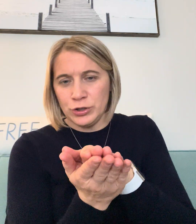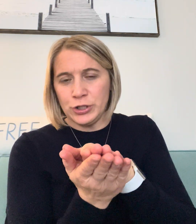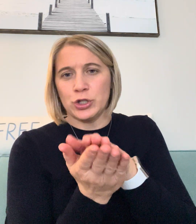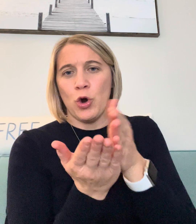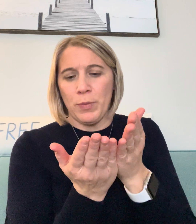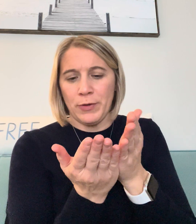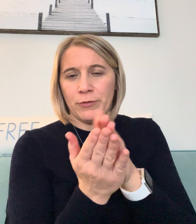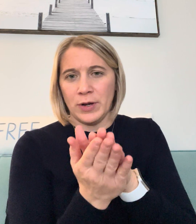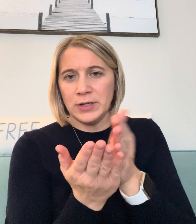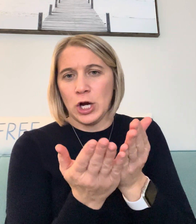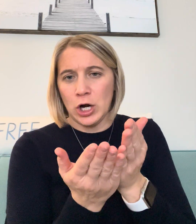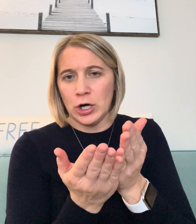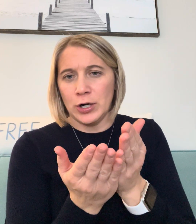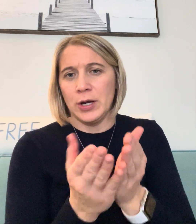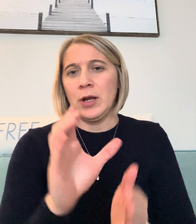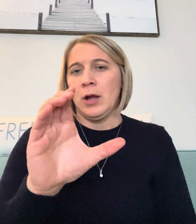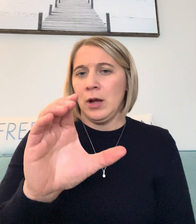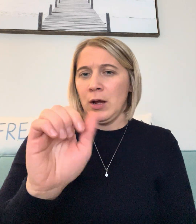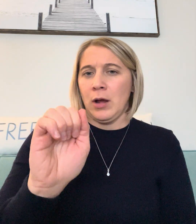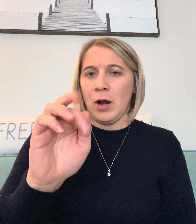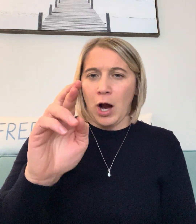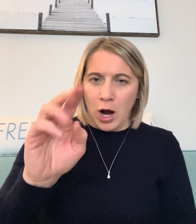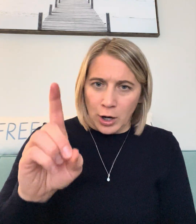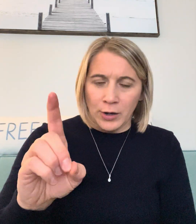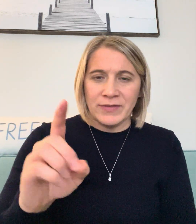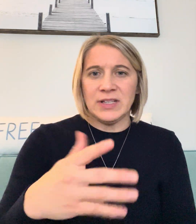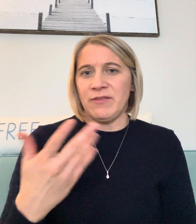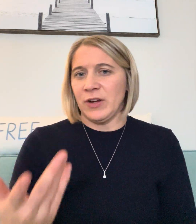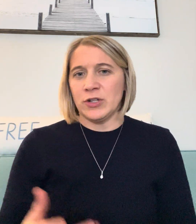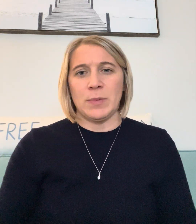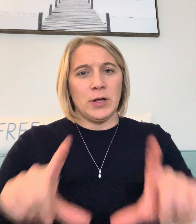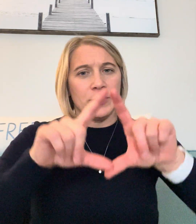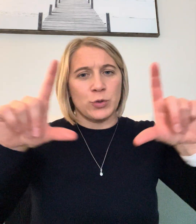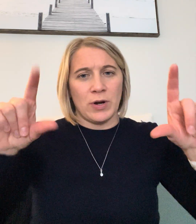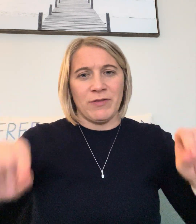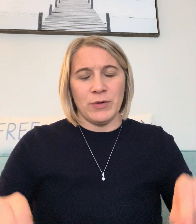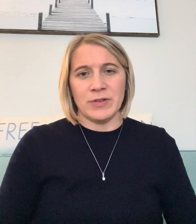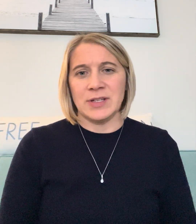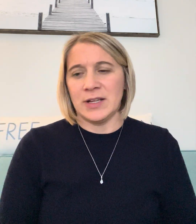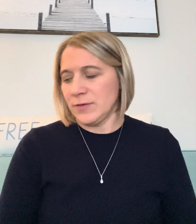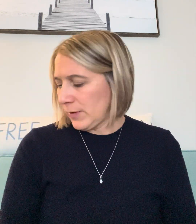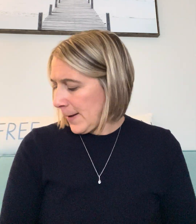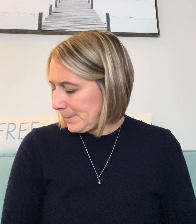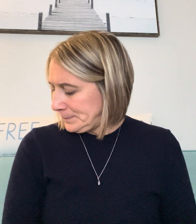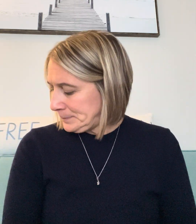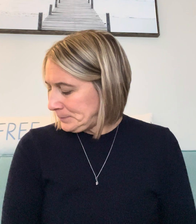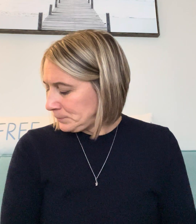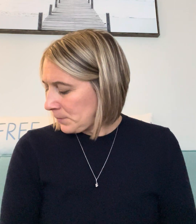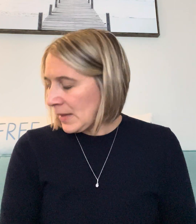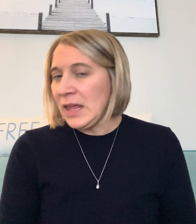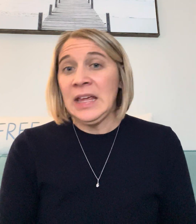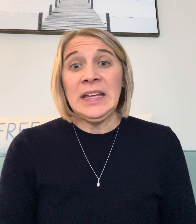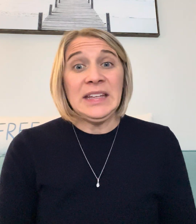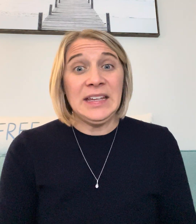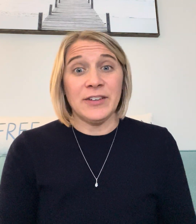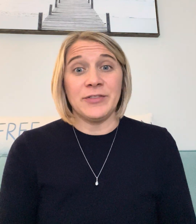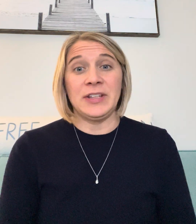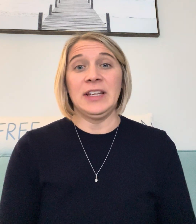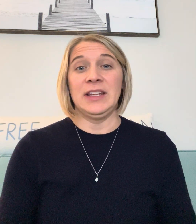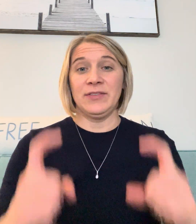just open the front. Card. I've seen it finger spelled. There's quite a few different signs for that. Gift. Gift is